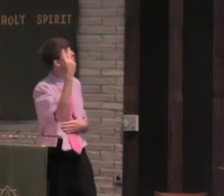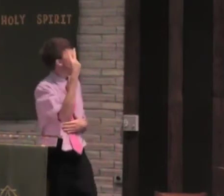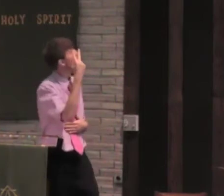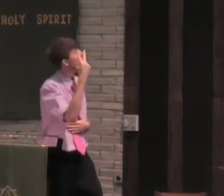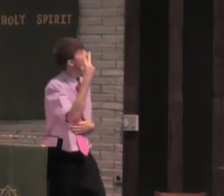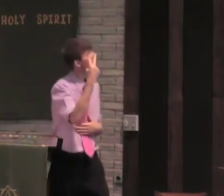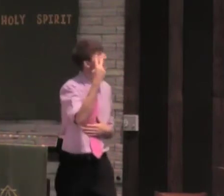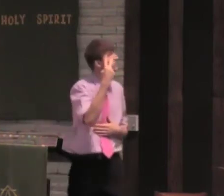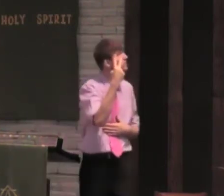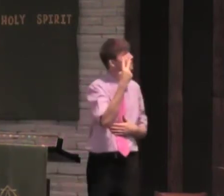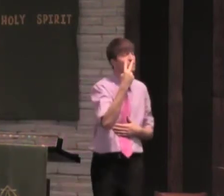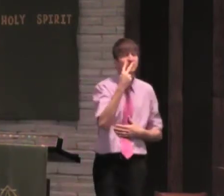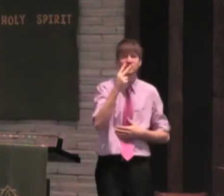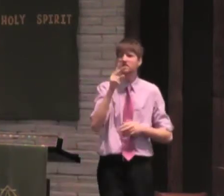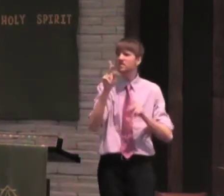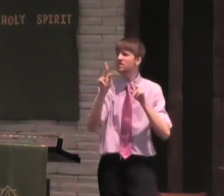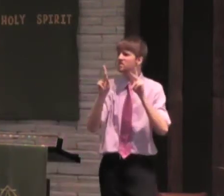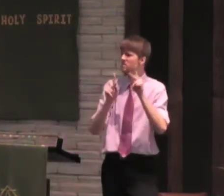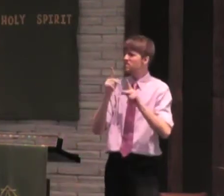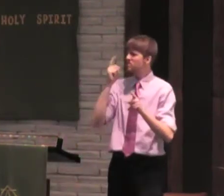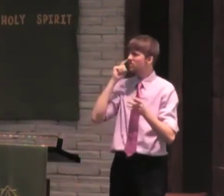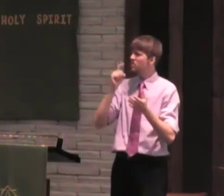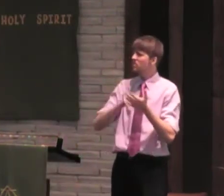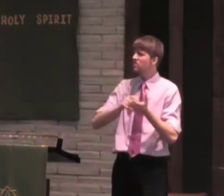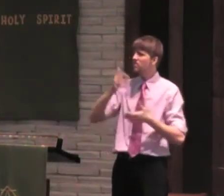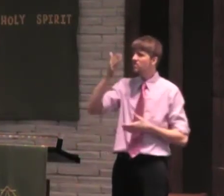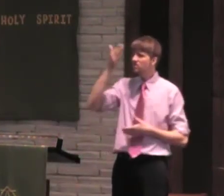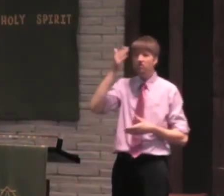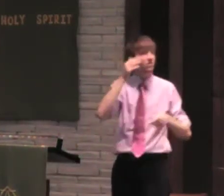Let's skip ahead. Let's take a look at verse